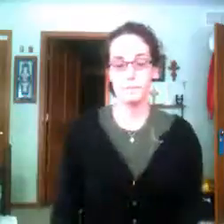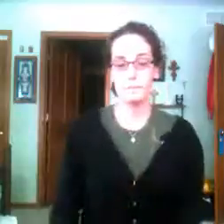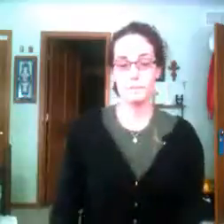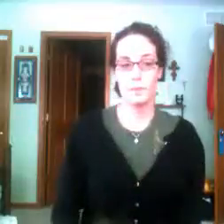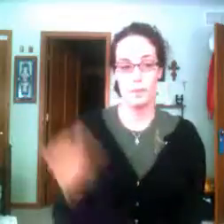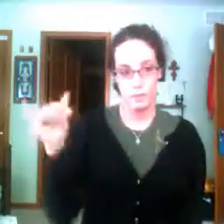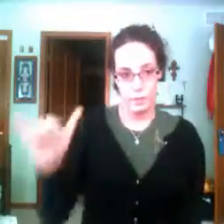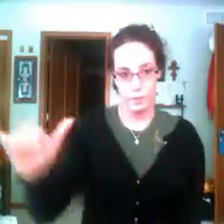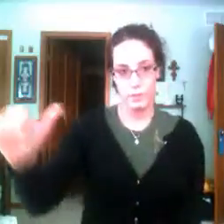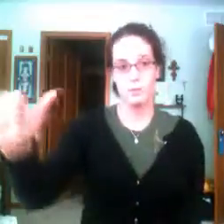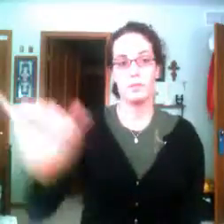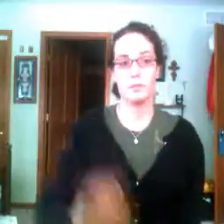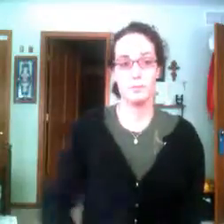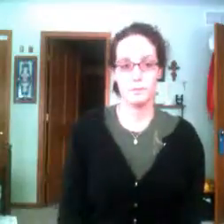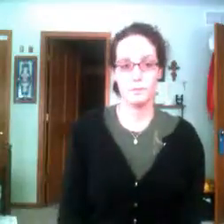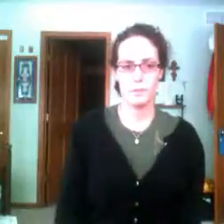That's interesting. What does that tell us?